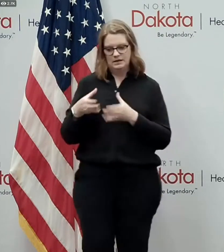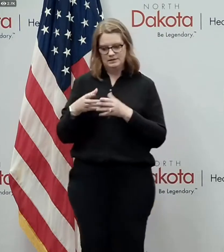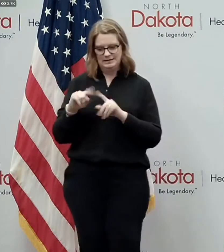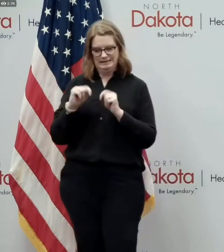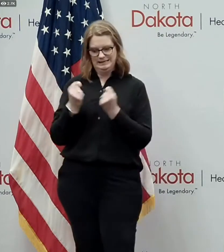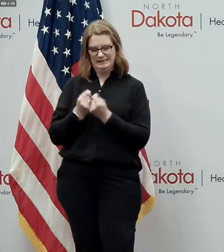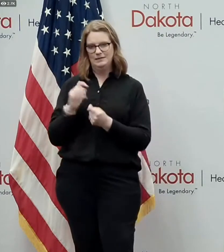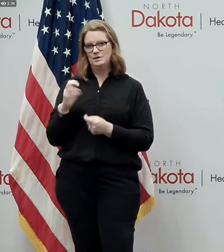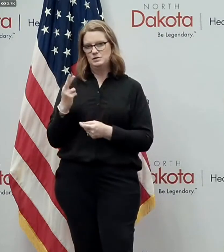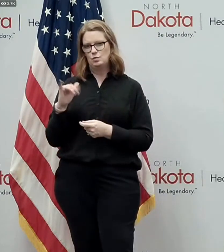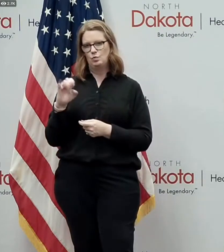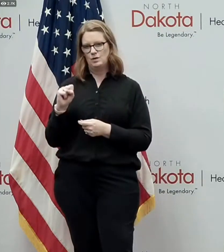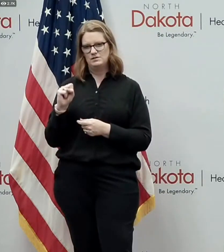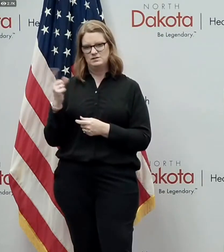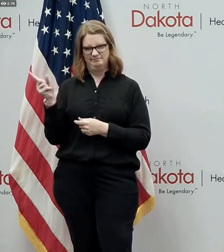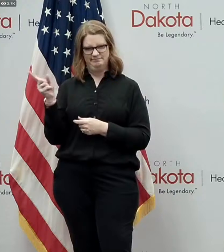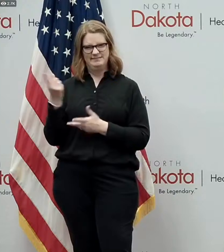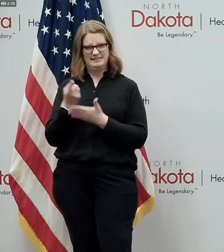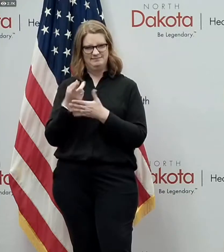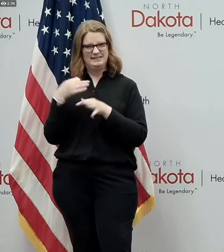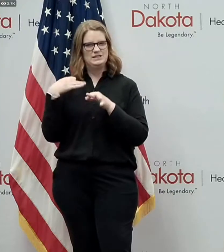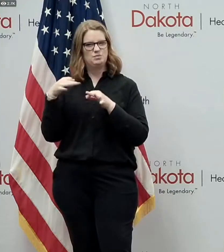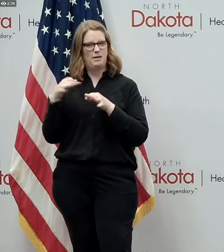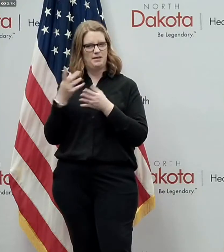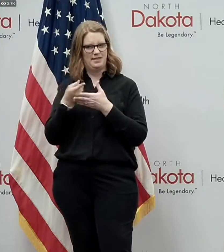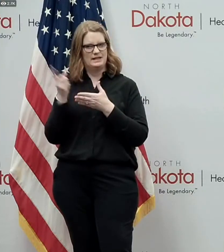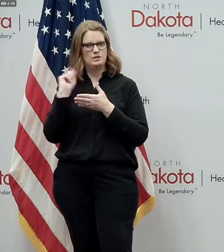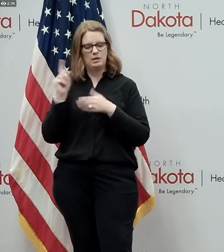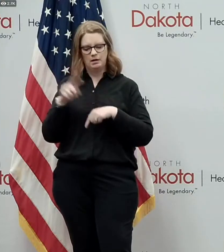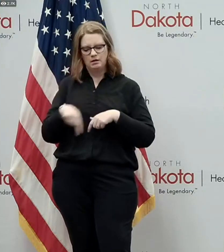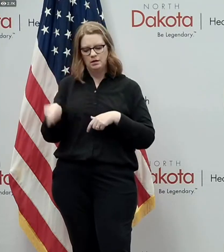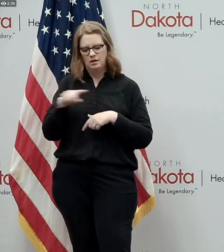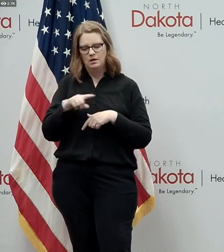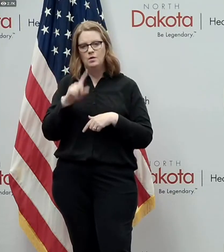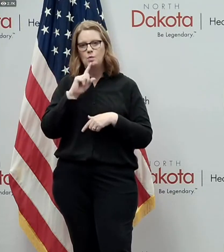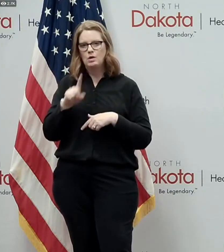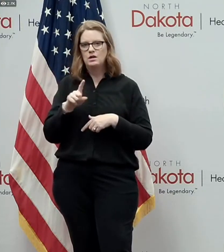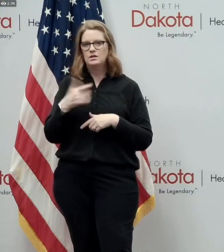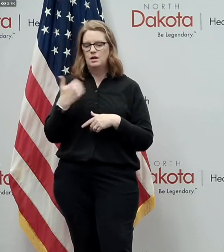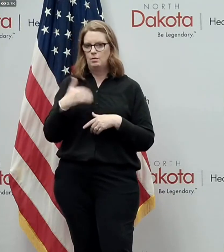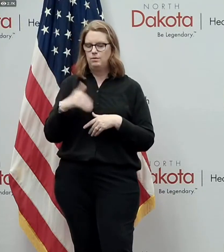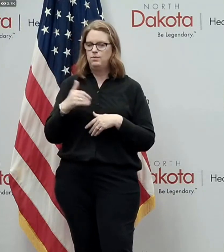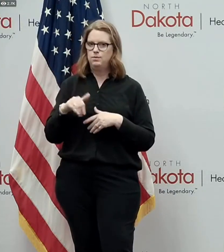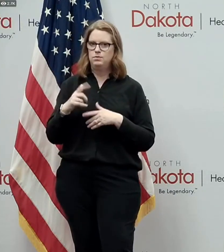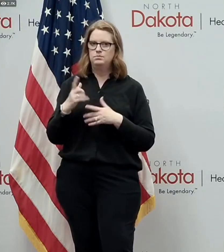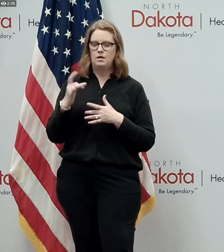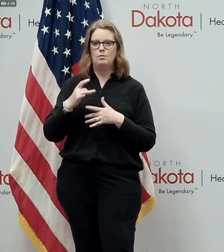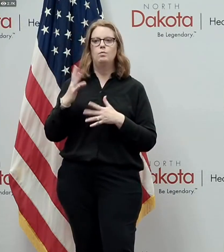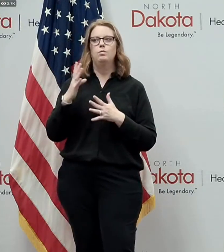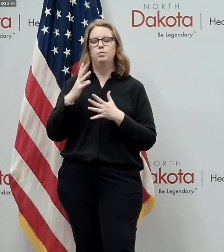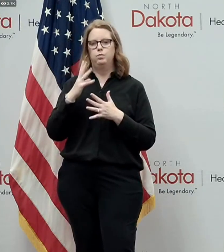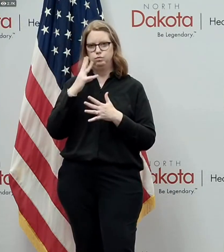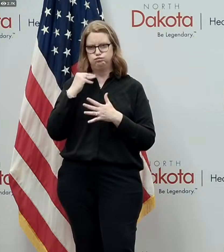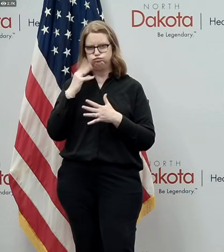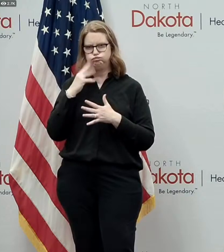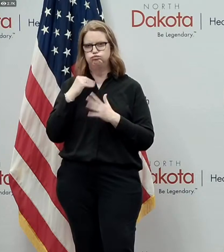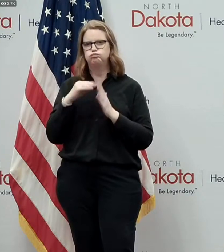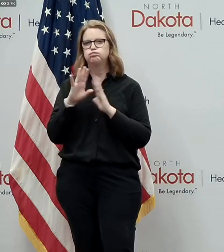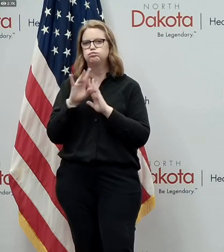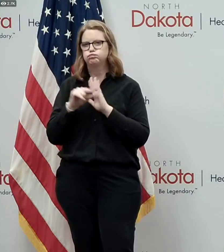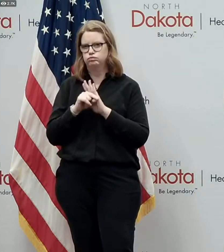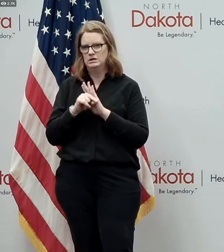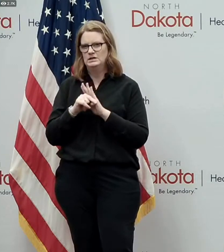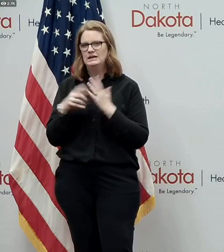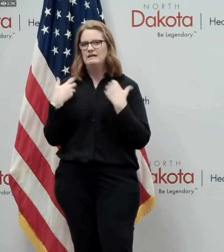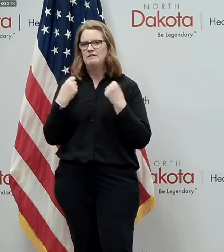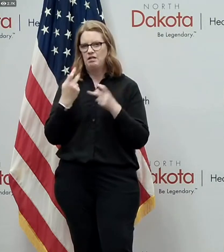described that last week. These are people with deep backgrounds in long-term care and in nursing, and